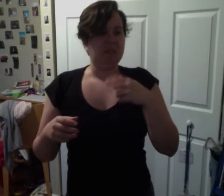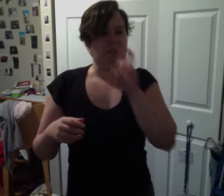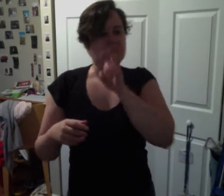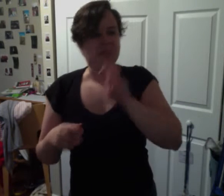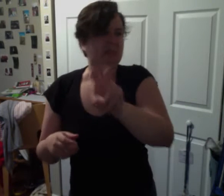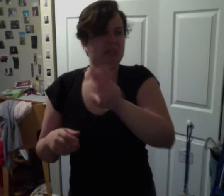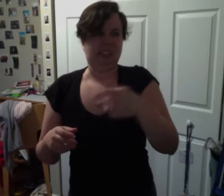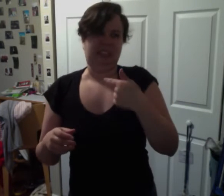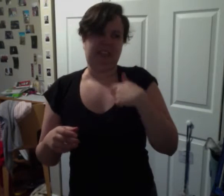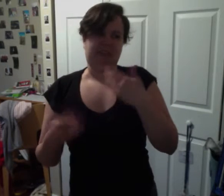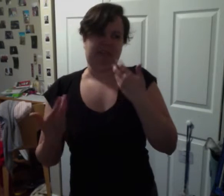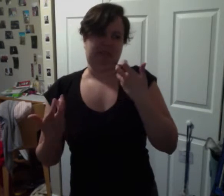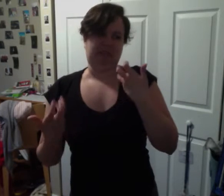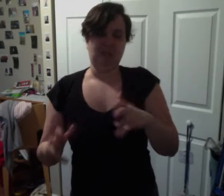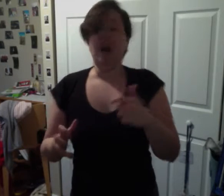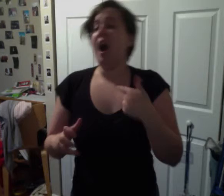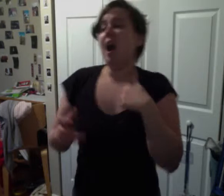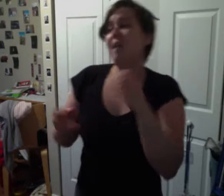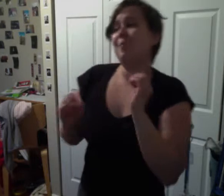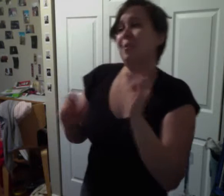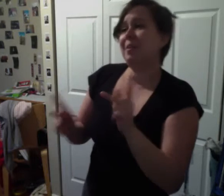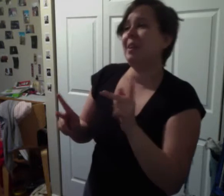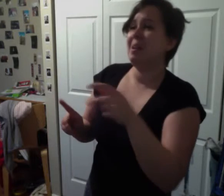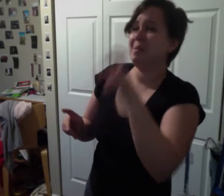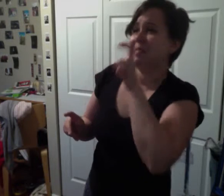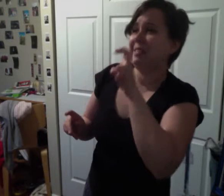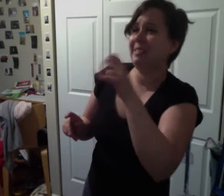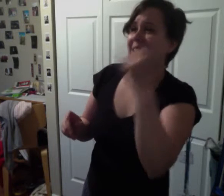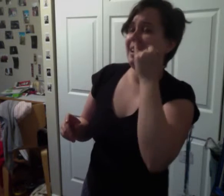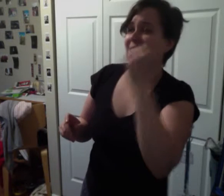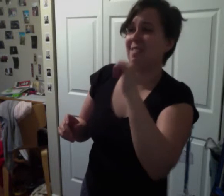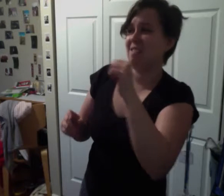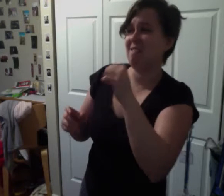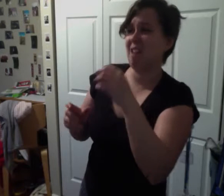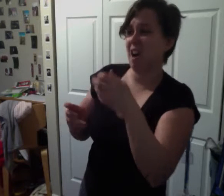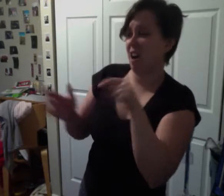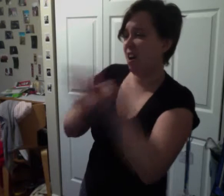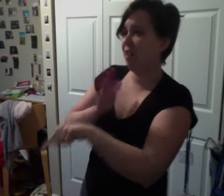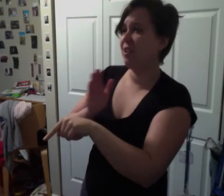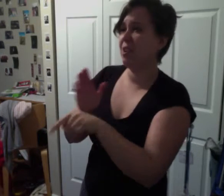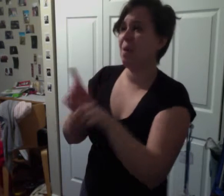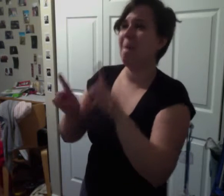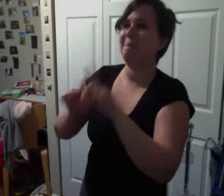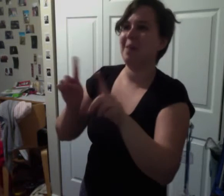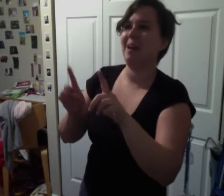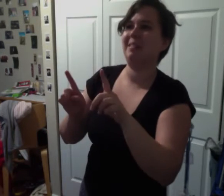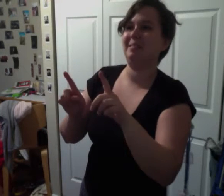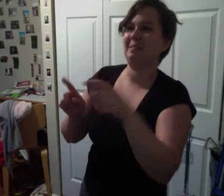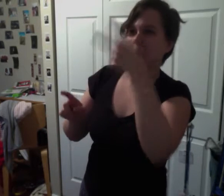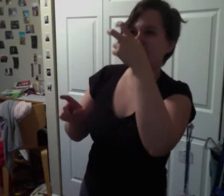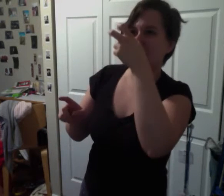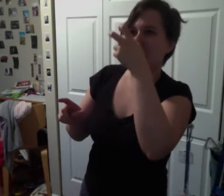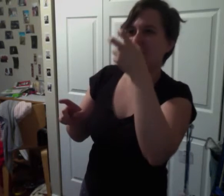can constrict you or anything. Yeah, I'm not a big snake person. But cockroach is just the insect we love to hate. Yeah, it really is. Have you ever